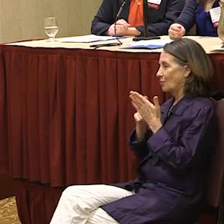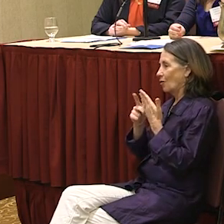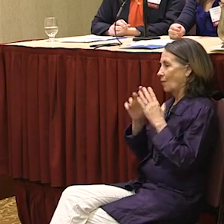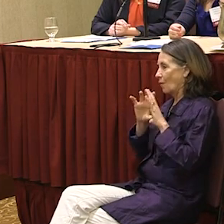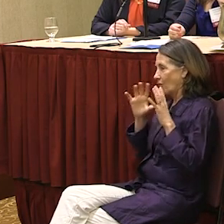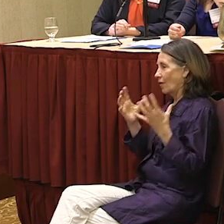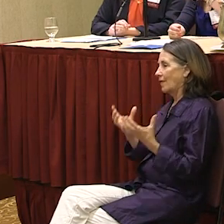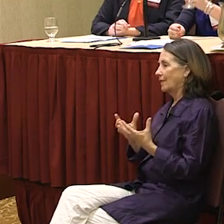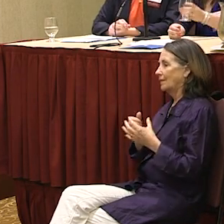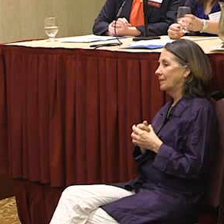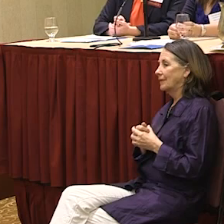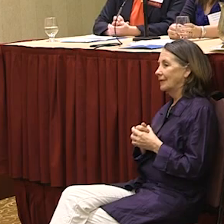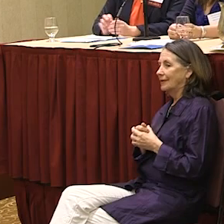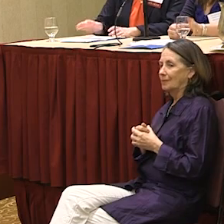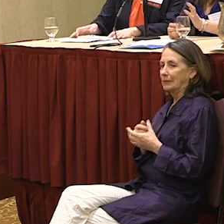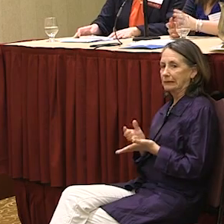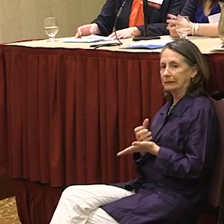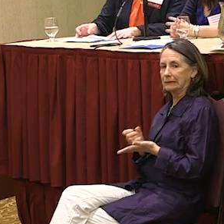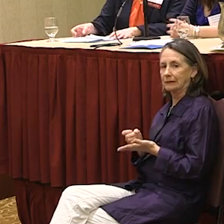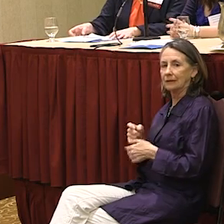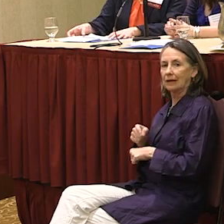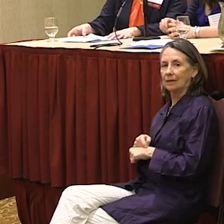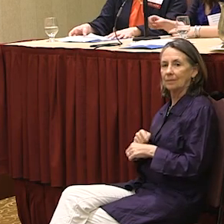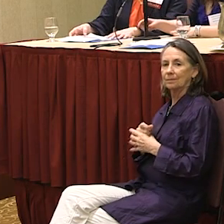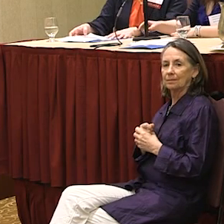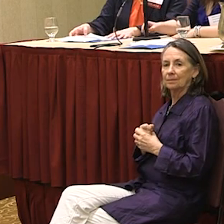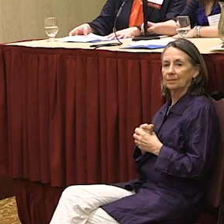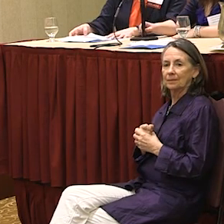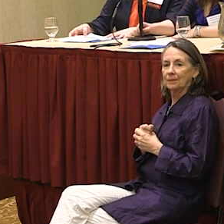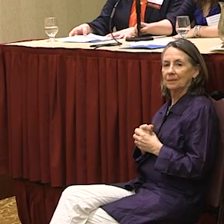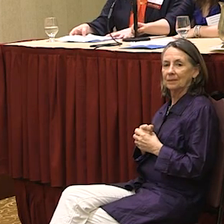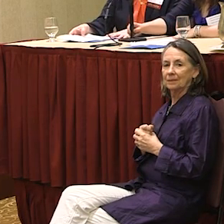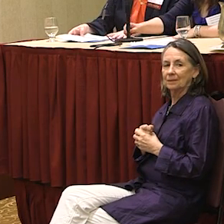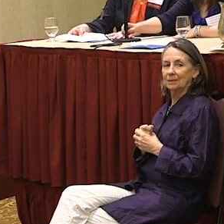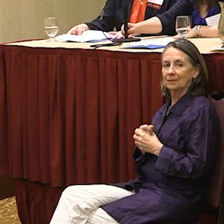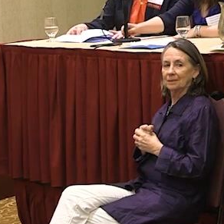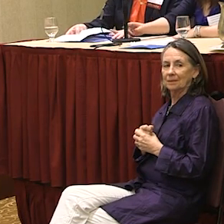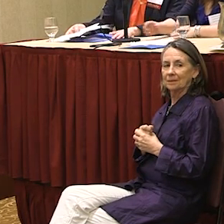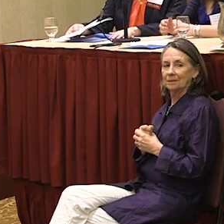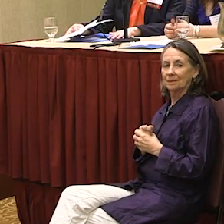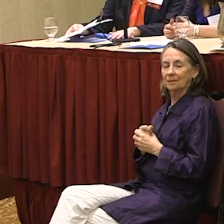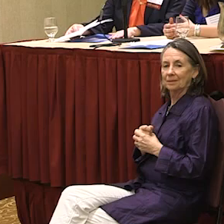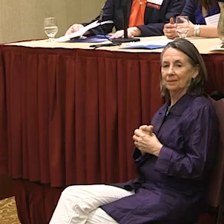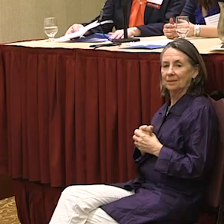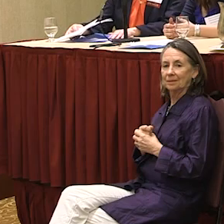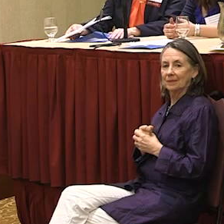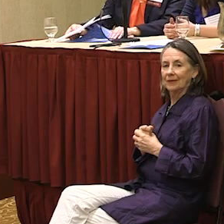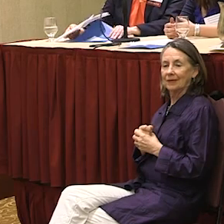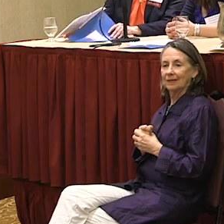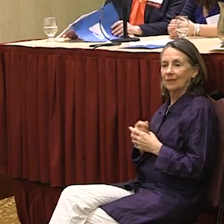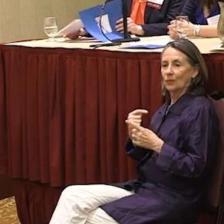overall. But we're kind of running short on time, so I'm going to wrap it up. And know